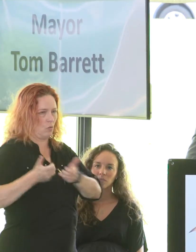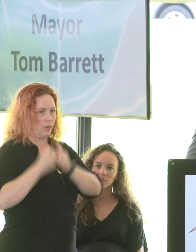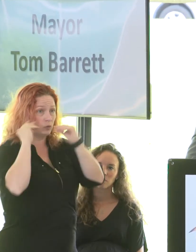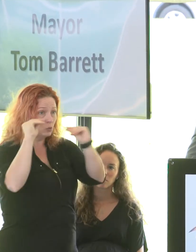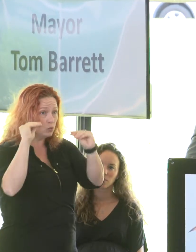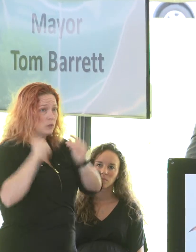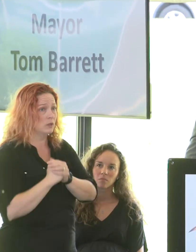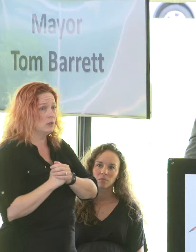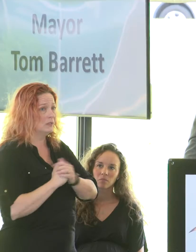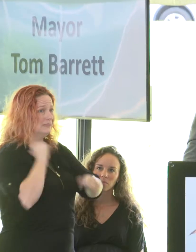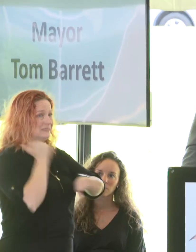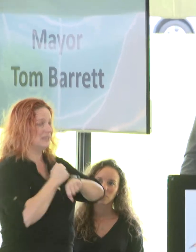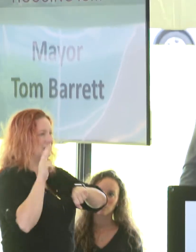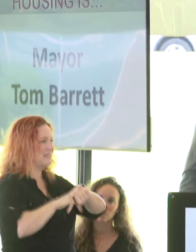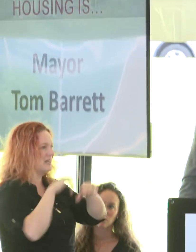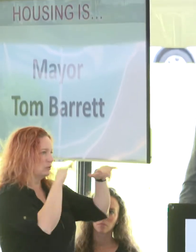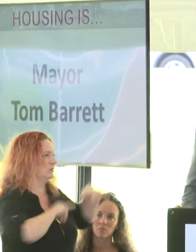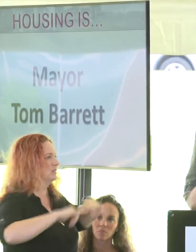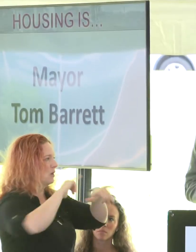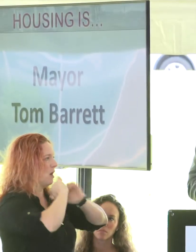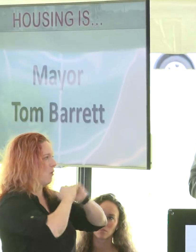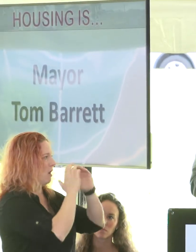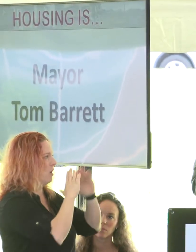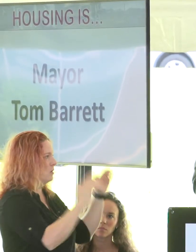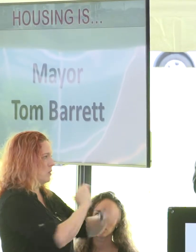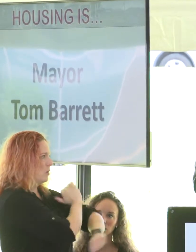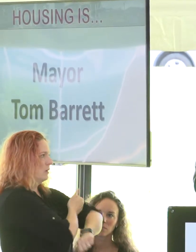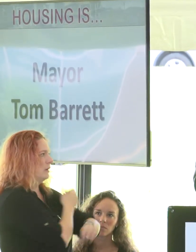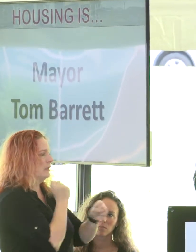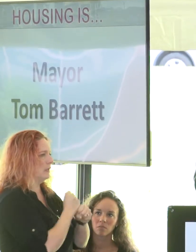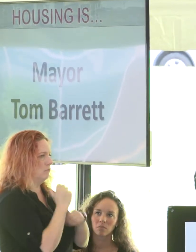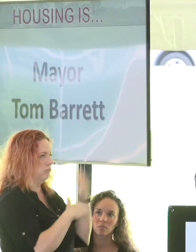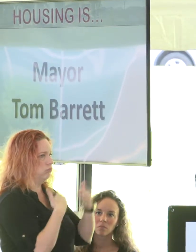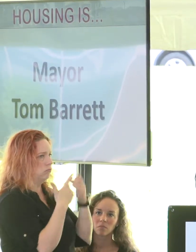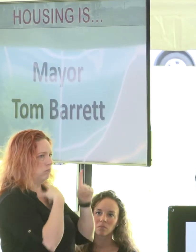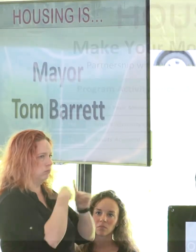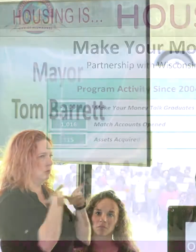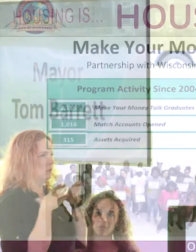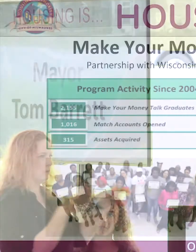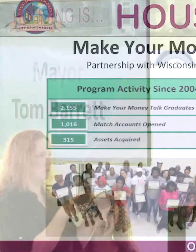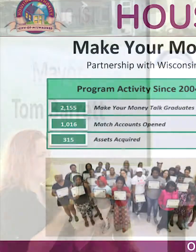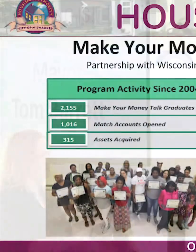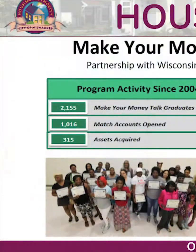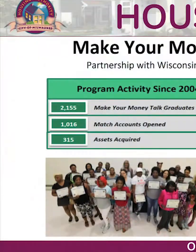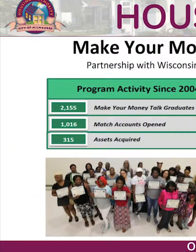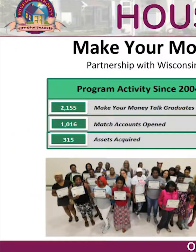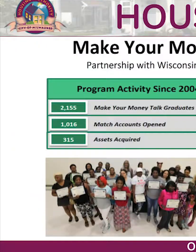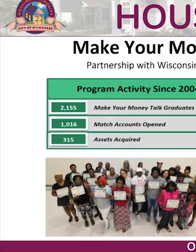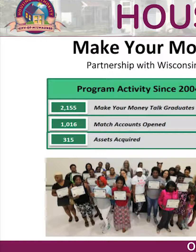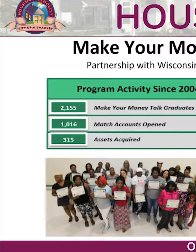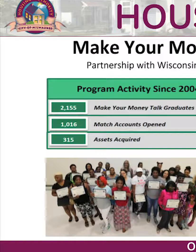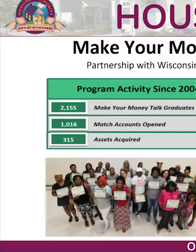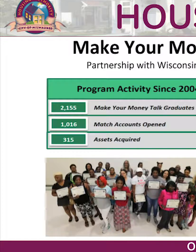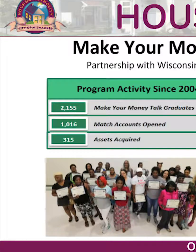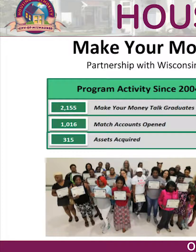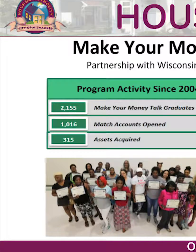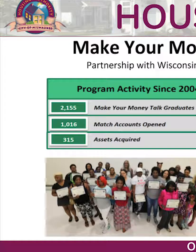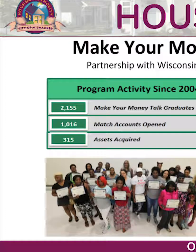standards as to how a housing authority can get things done in a very positive way, and I'm proud to be part of